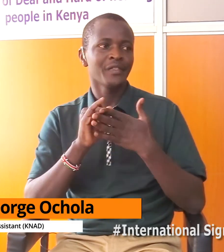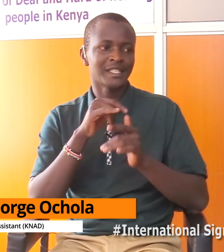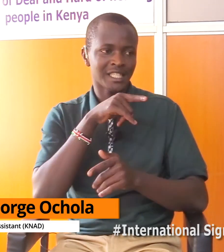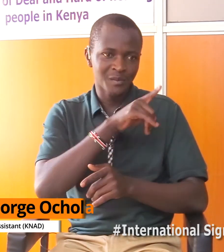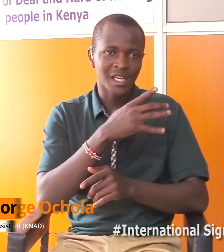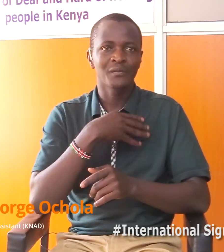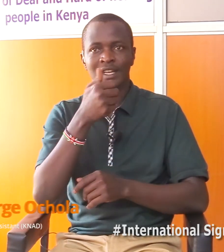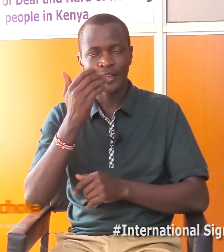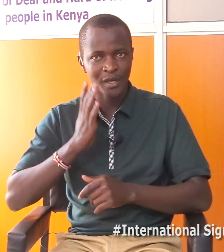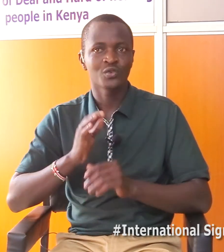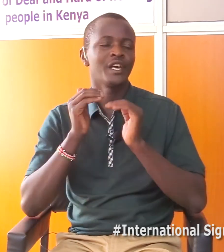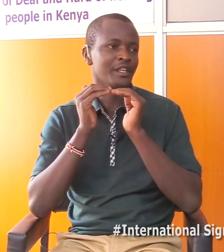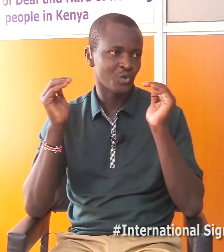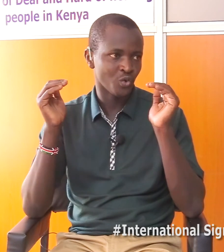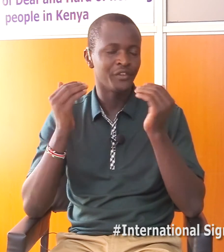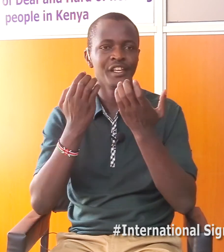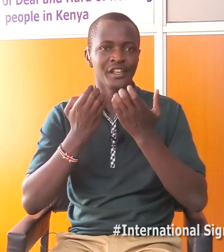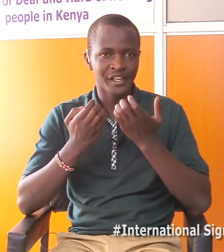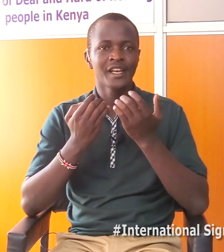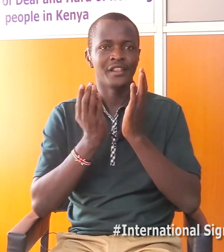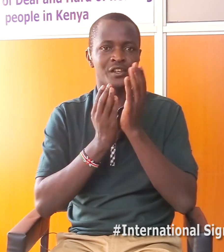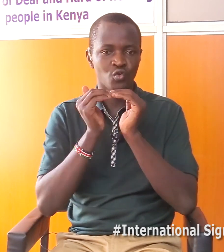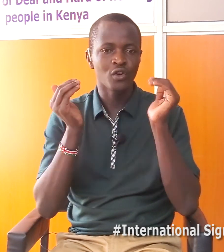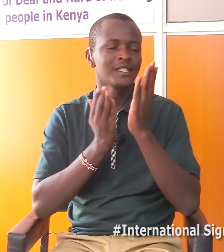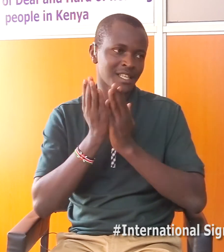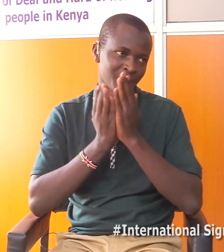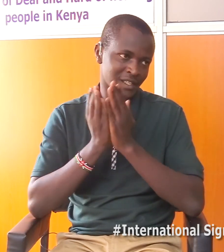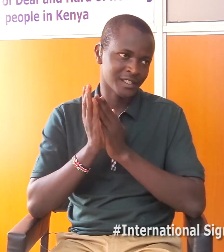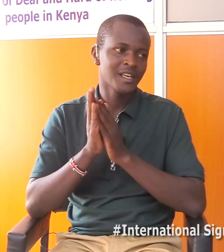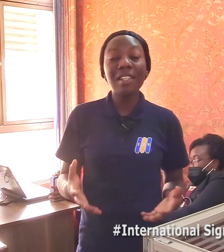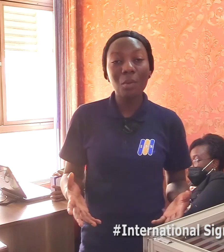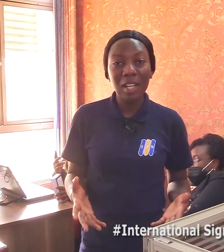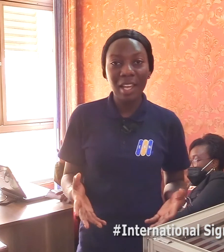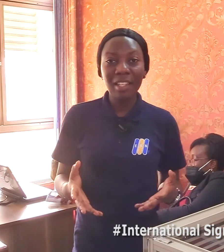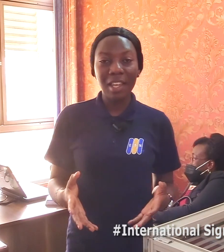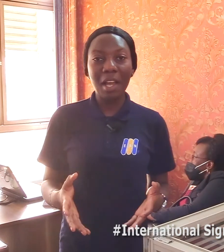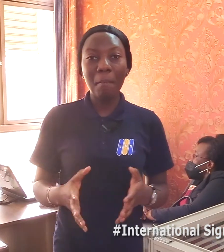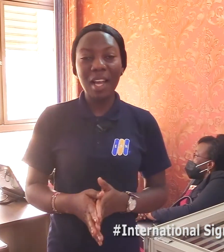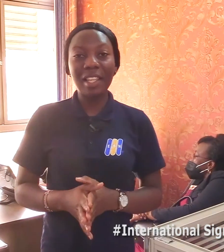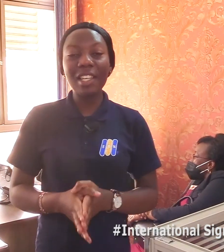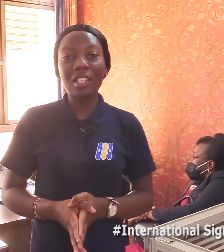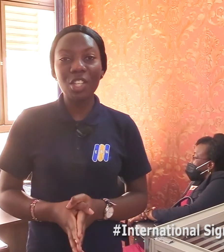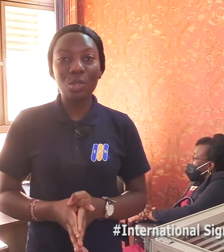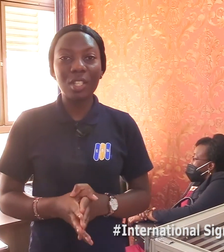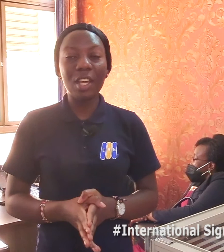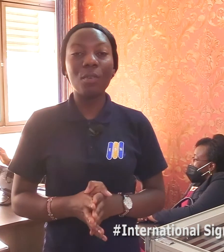that himself and other persons, they are equal. They need the equal services. As the world and Kenya marks the International Day of